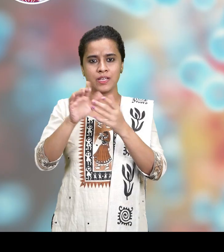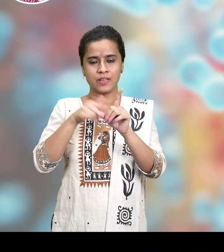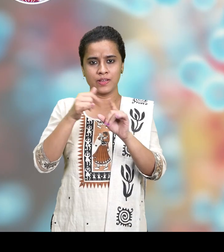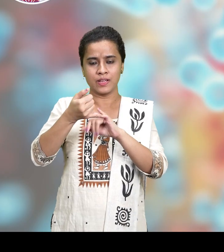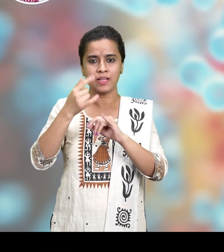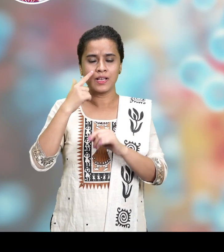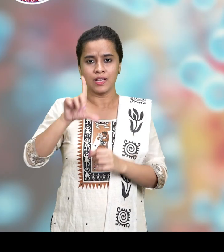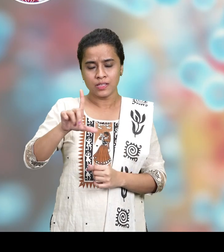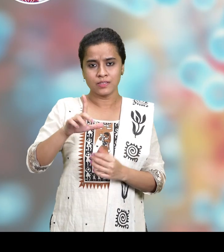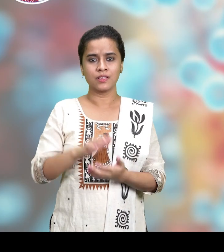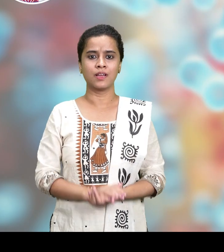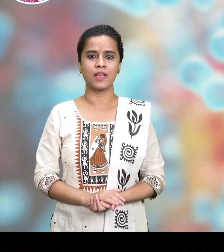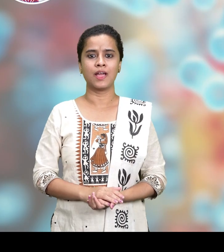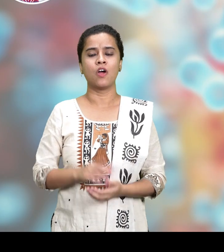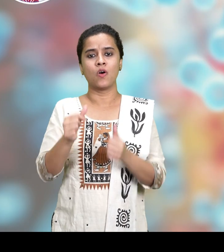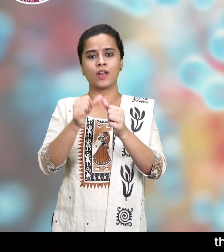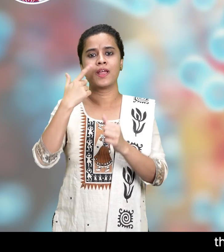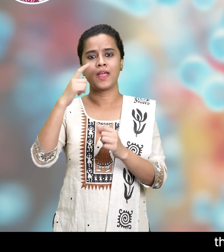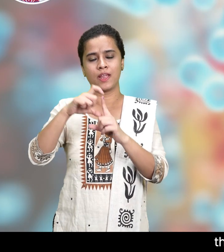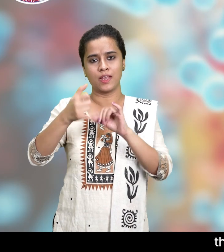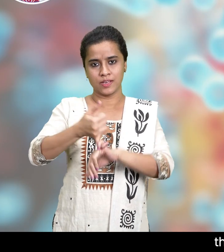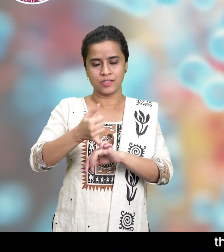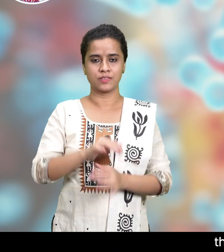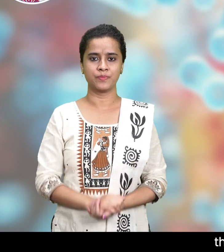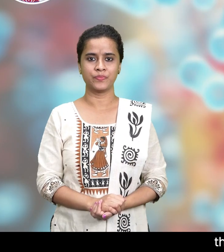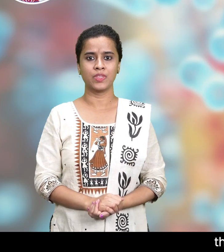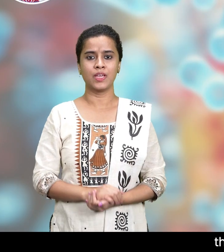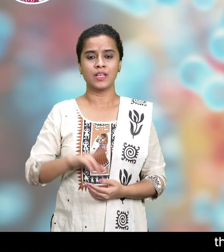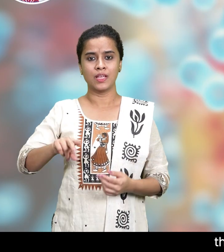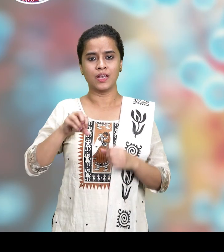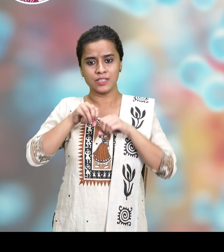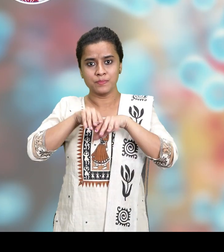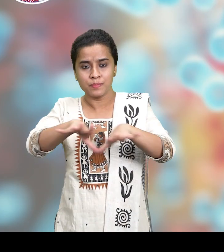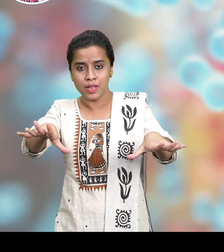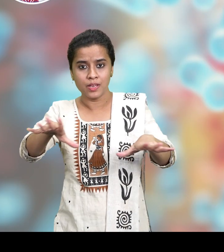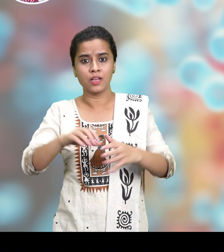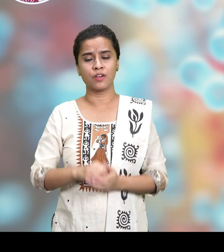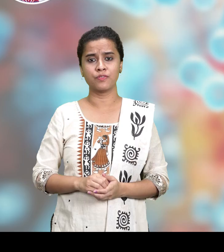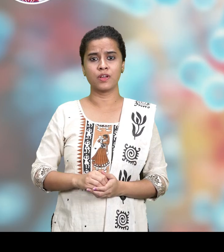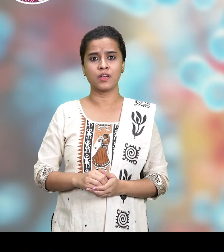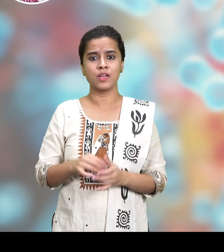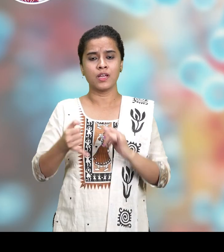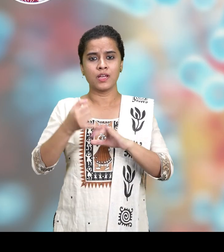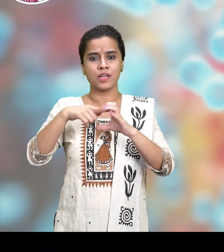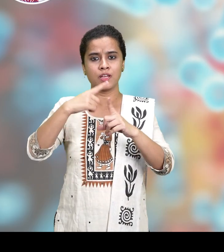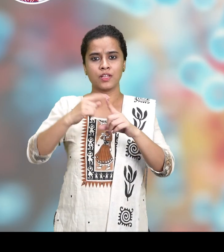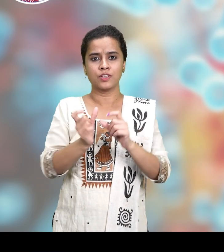or AIDS that are transmitted by sexual contact